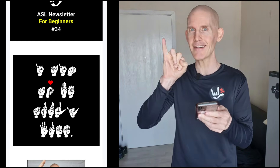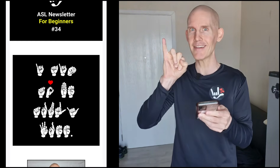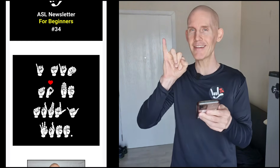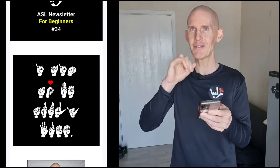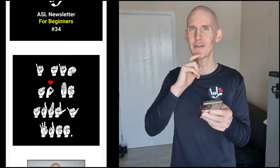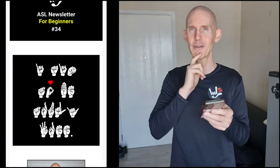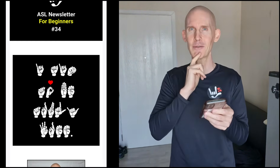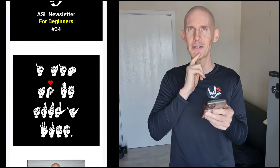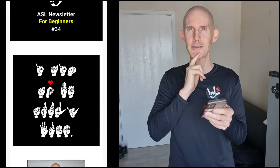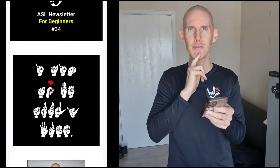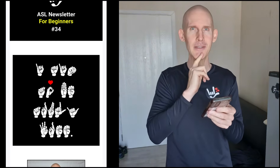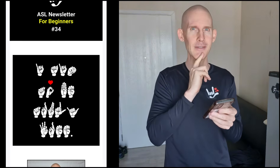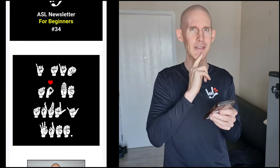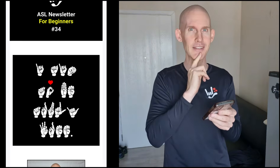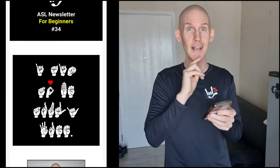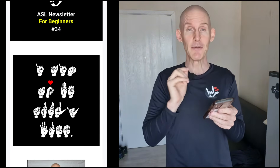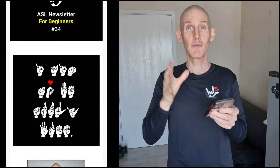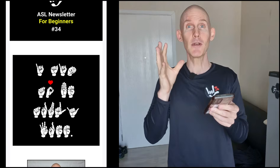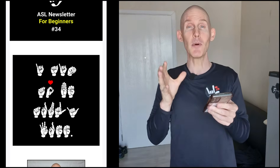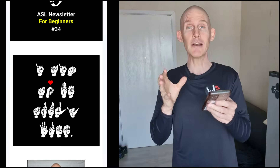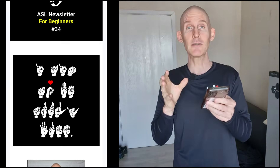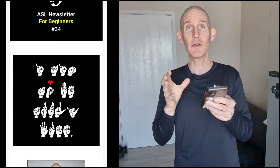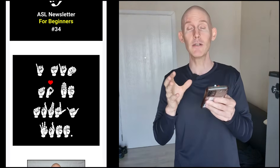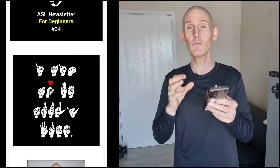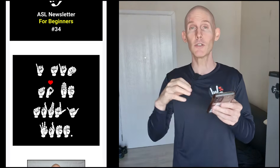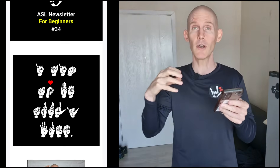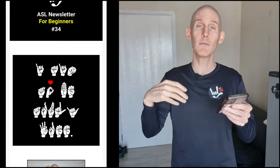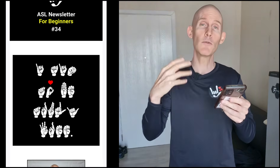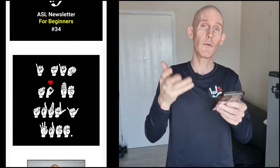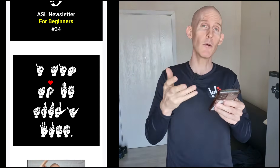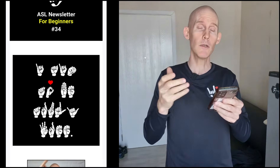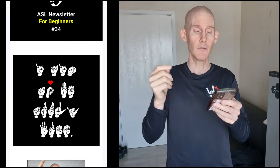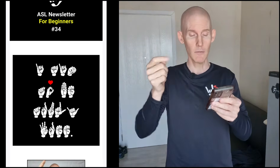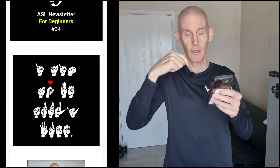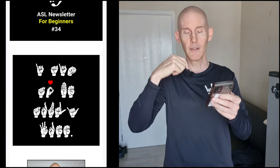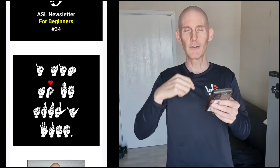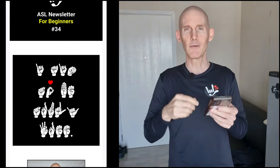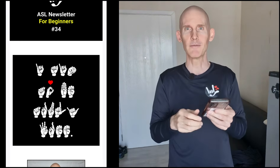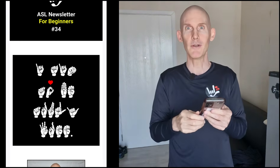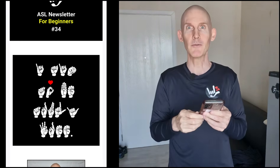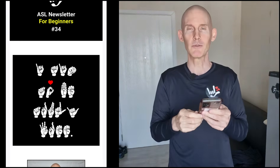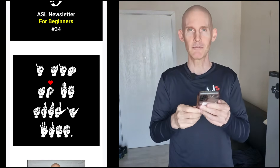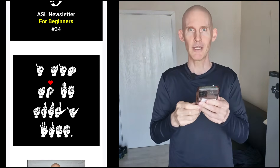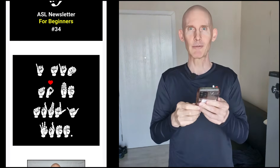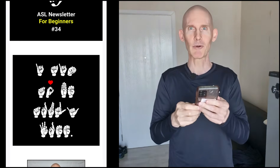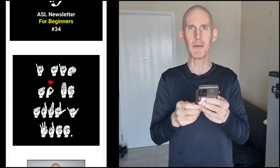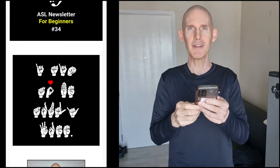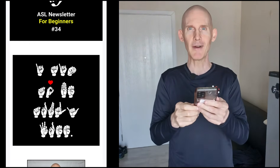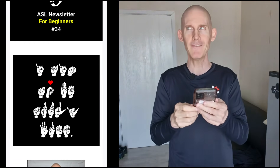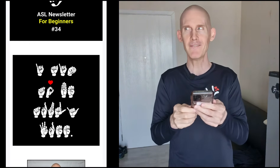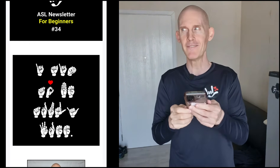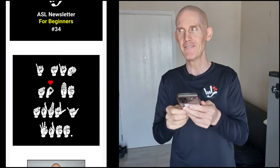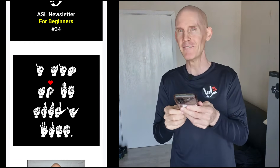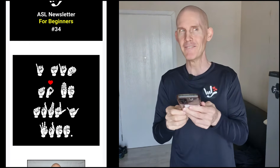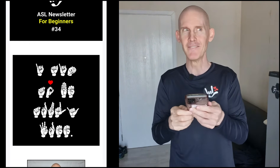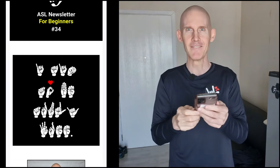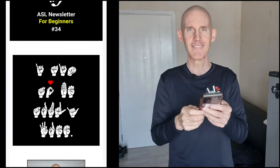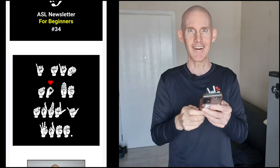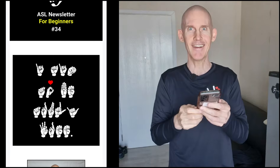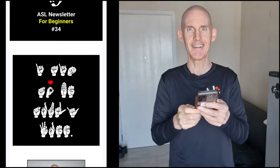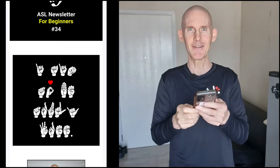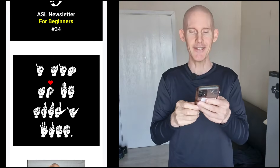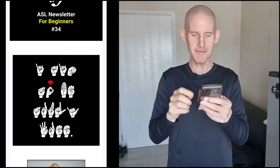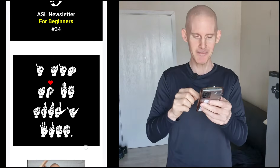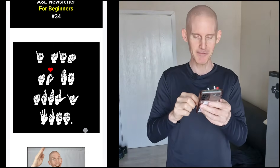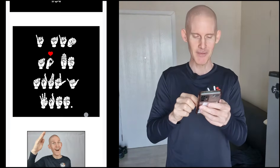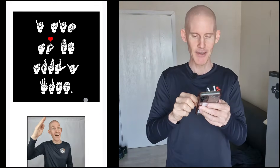I. What do you think the rest of the message is? Feel free to pause the video when you're ready. Move forward, and we'll keep scrolling down. All